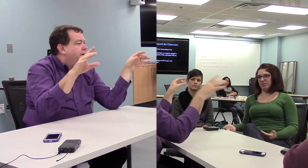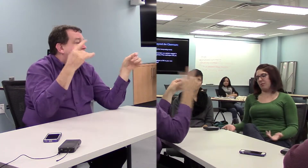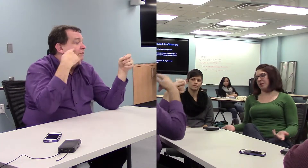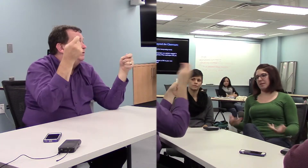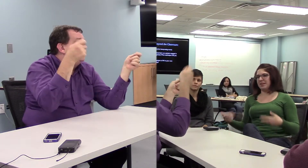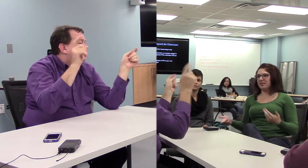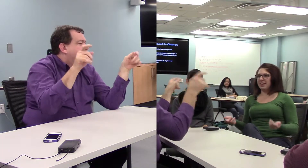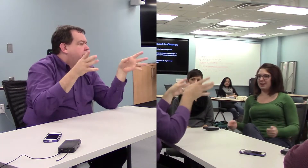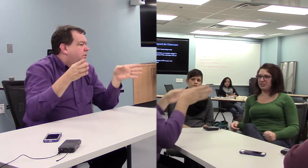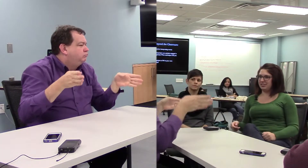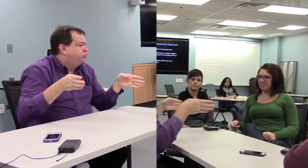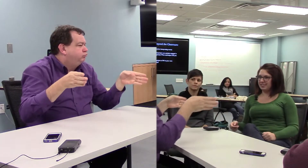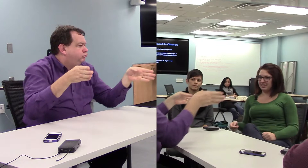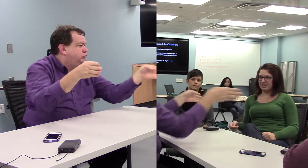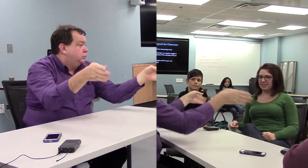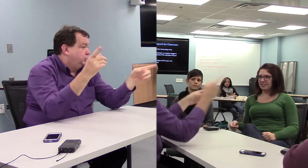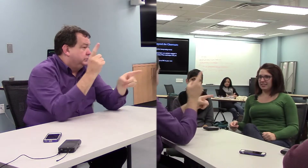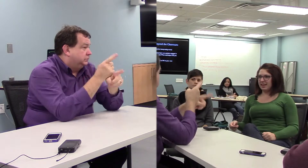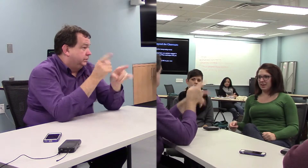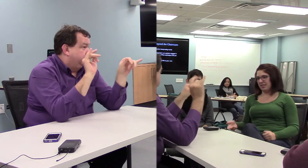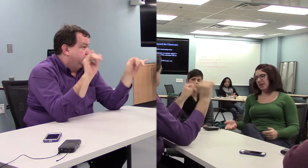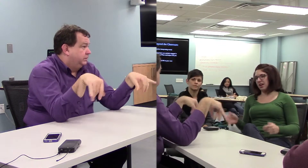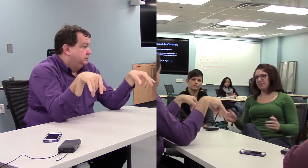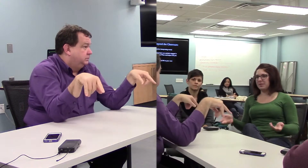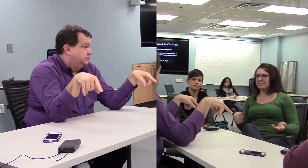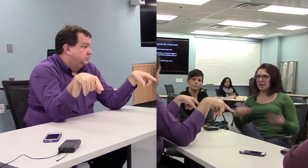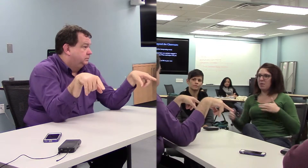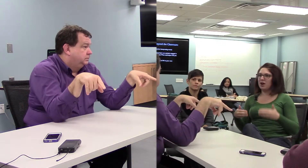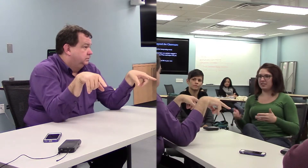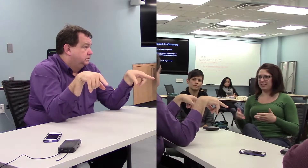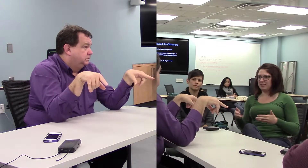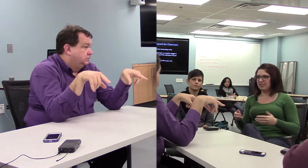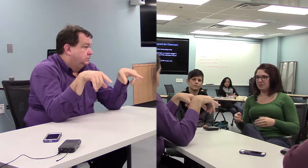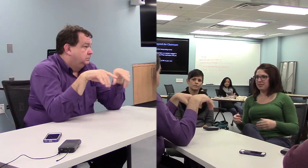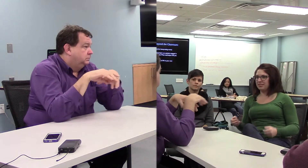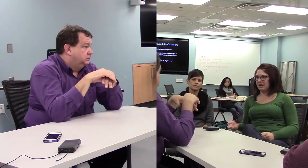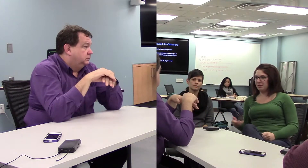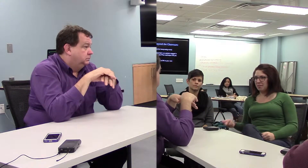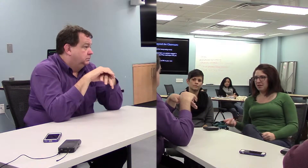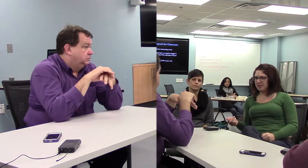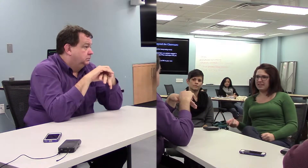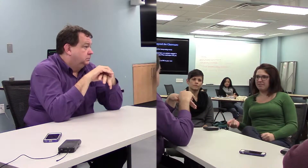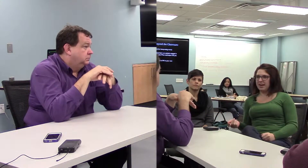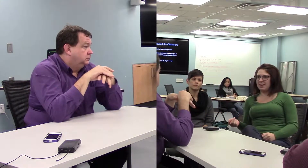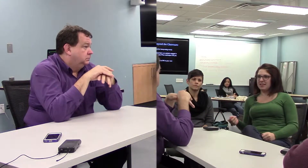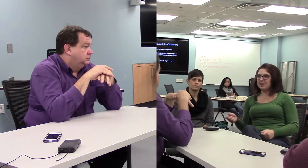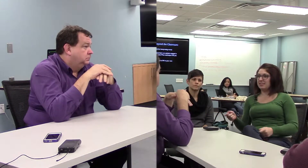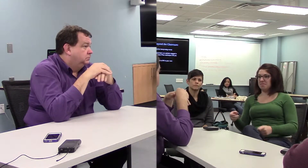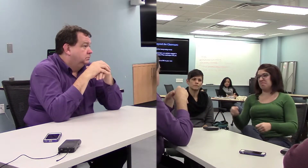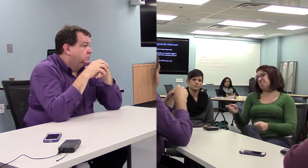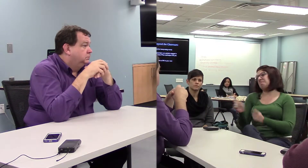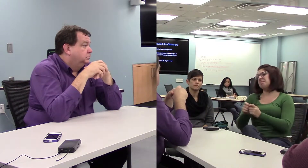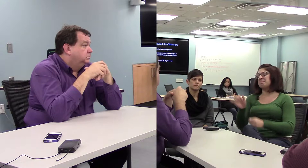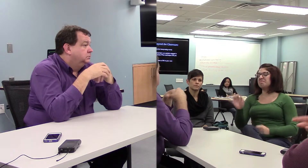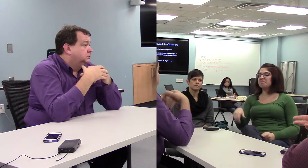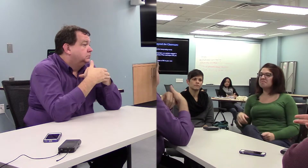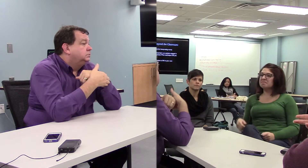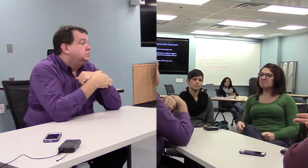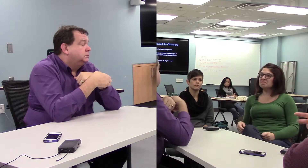Ford, you can't just, they all have to be the same parts, they're like the same company, is that right? Pretty much. So again, what's your